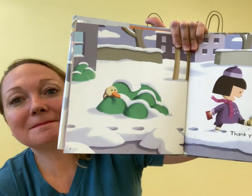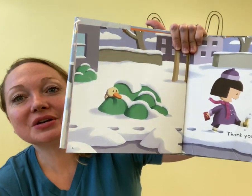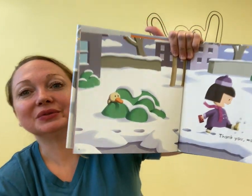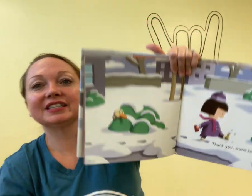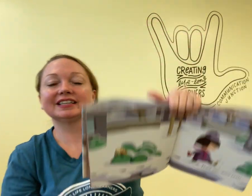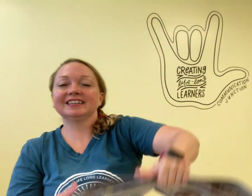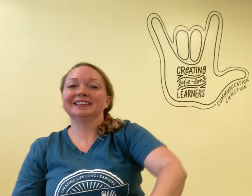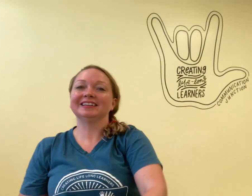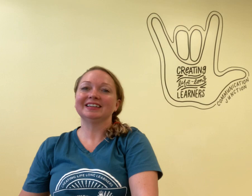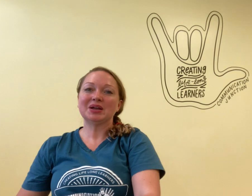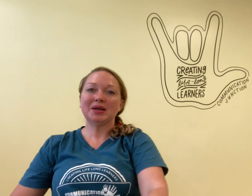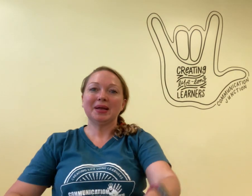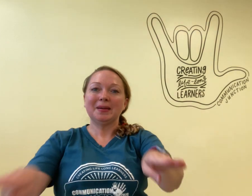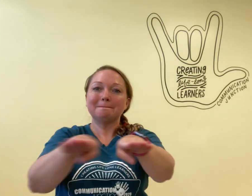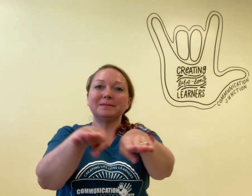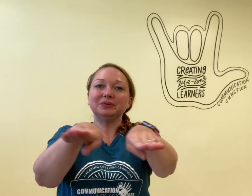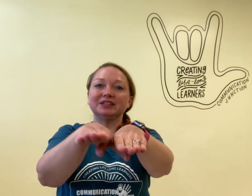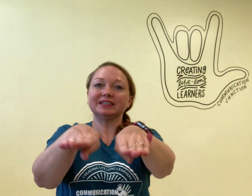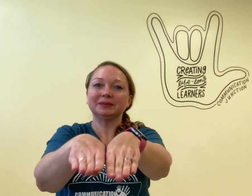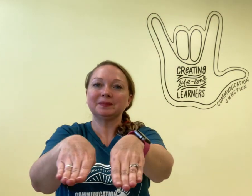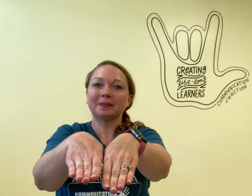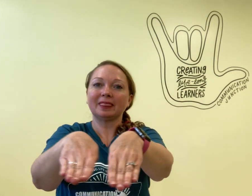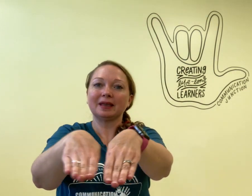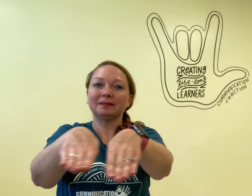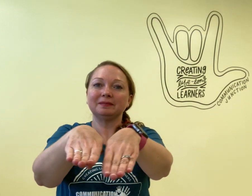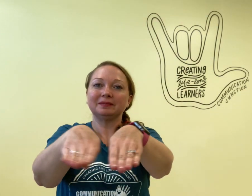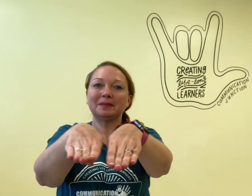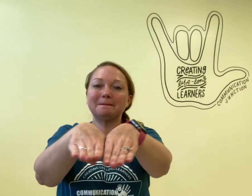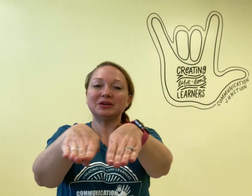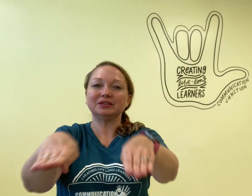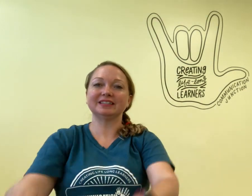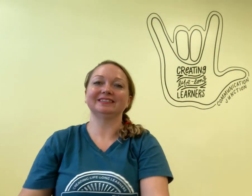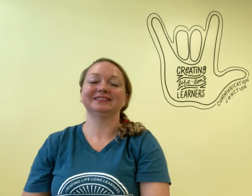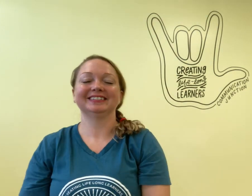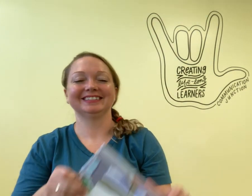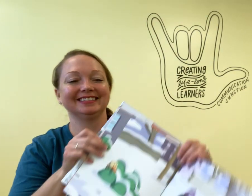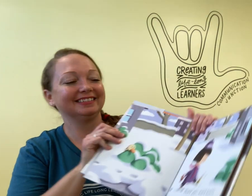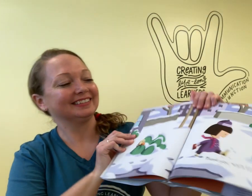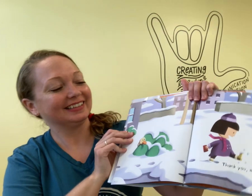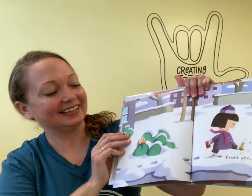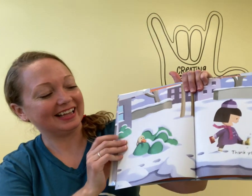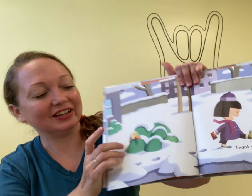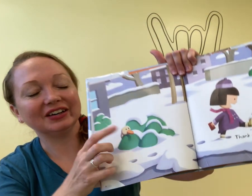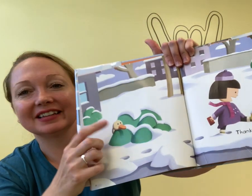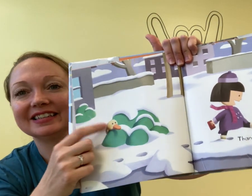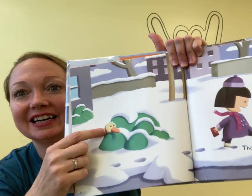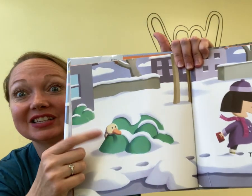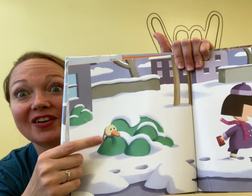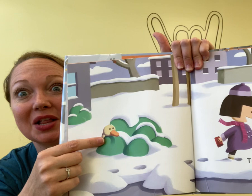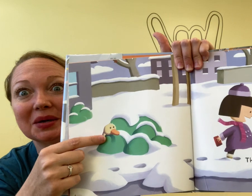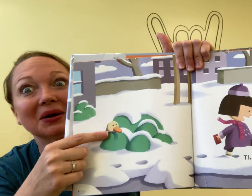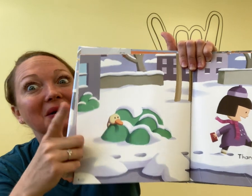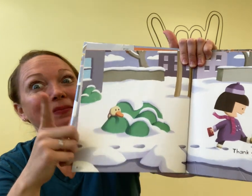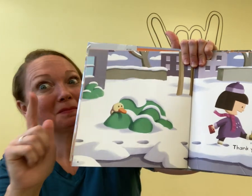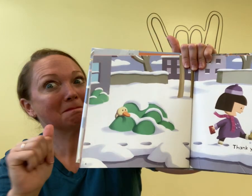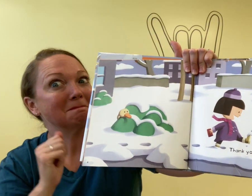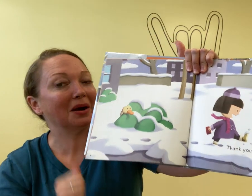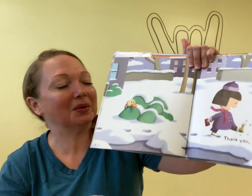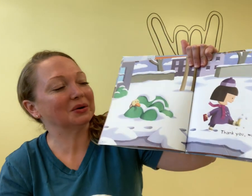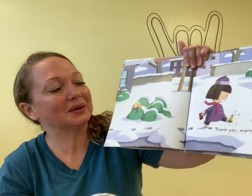boots. Boots. Boots. And look, the duck's following her. I wonder what the